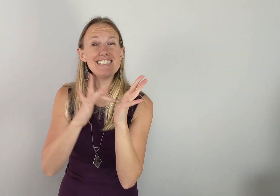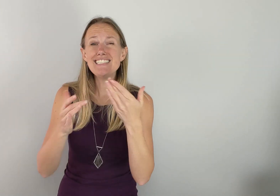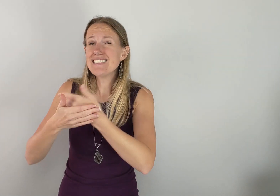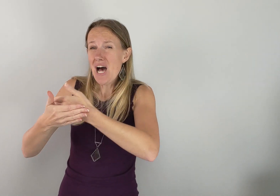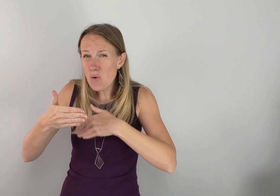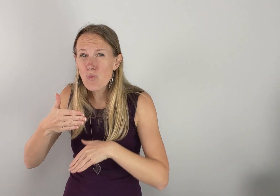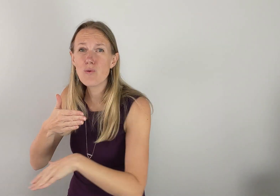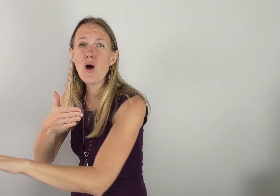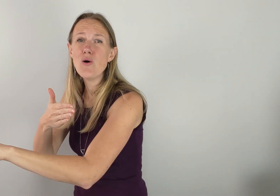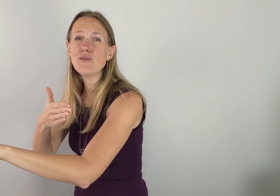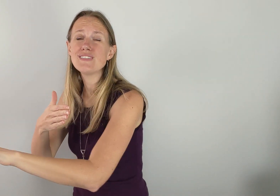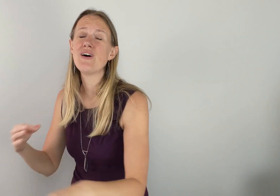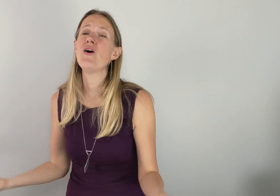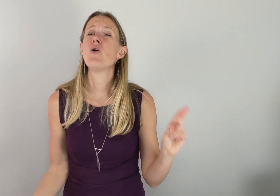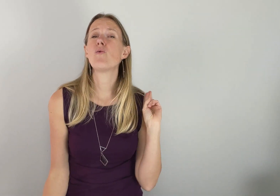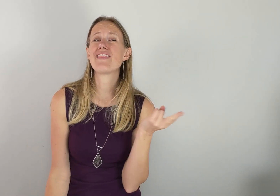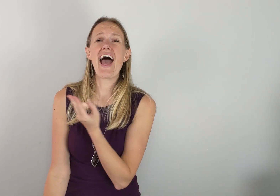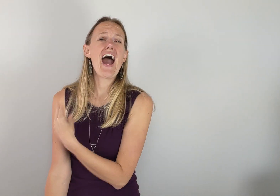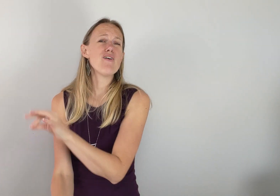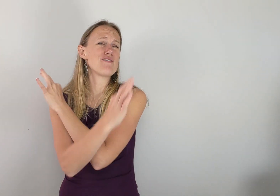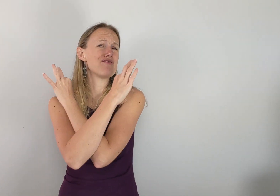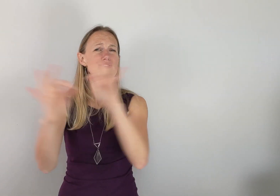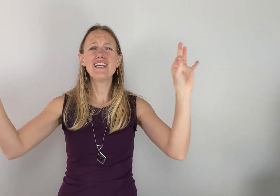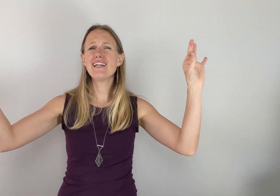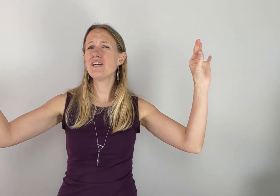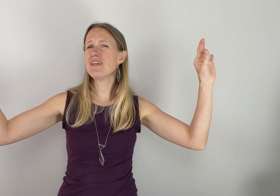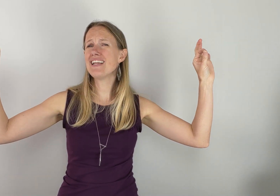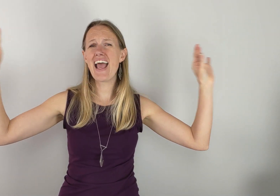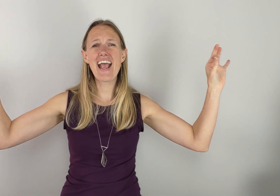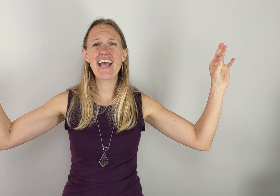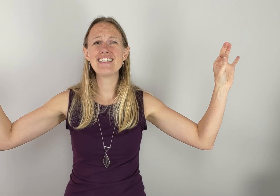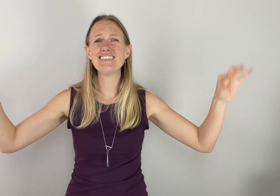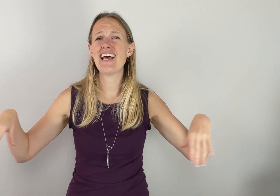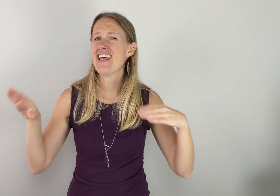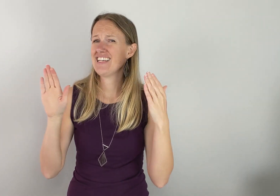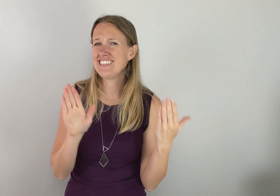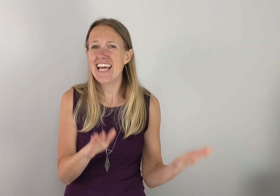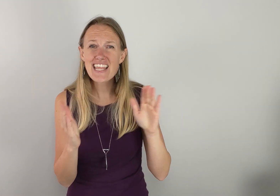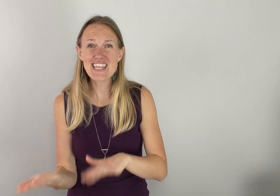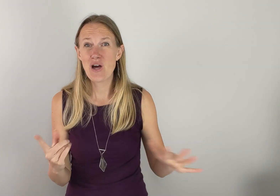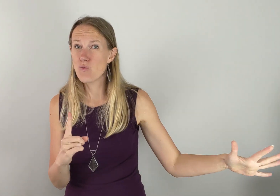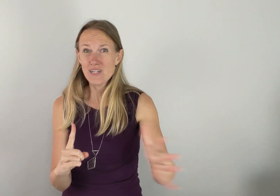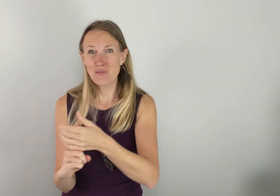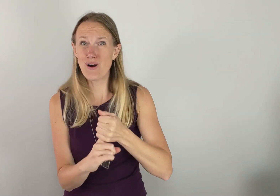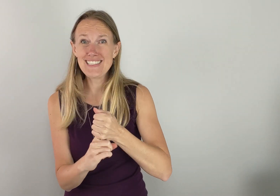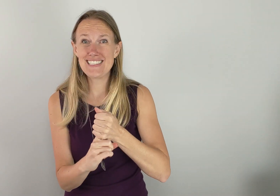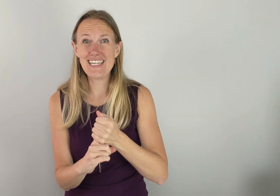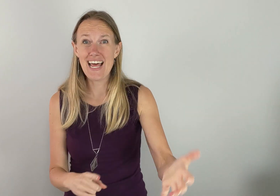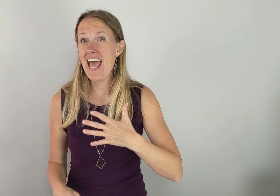Jesus arose with our freedom in hand. Death was arrested